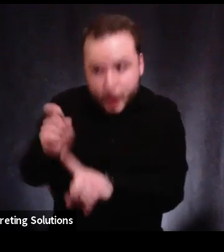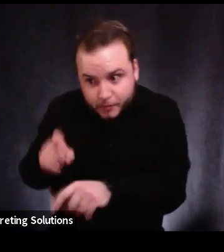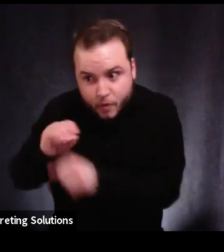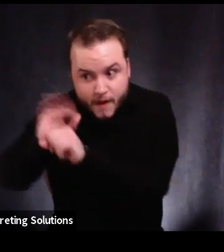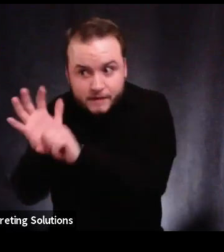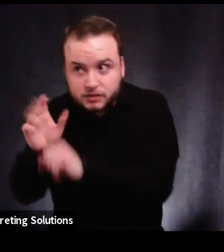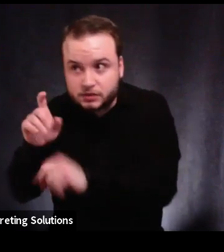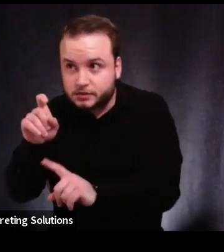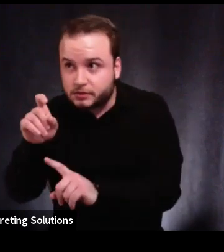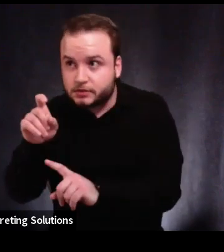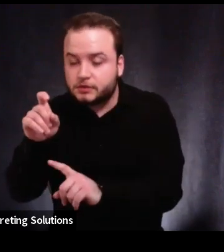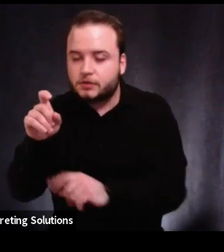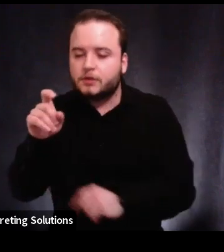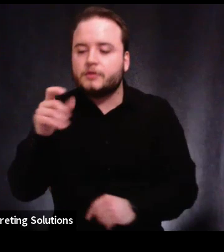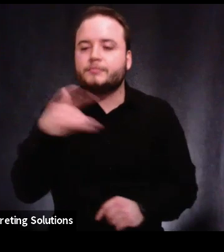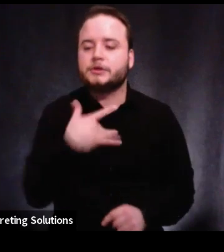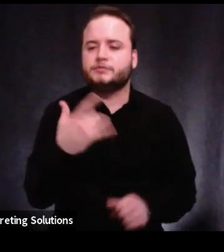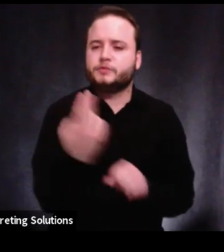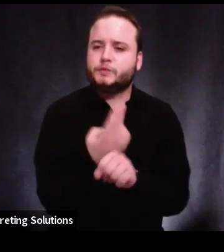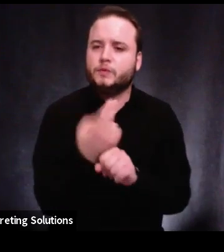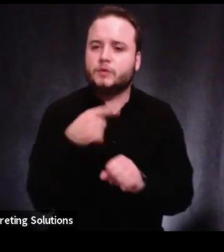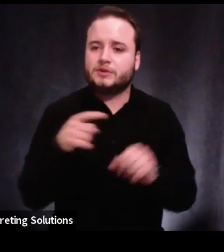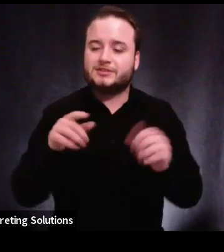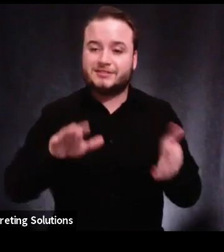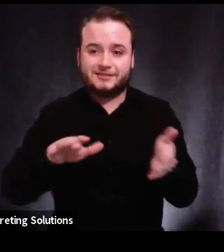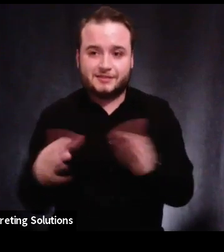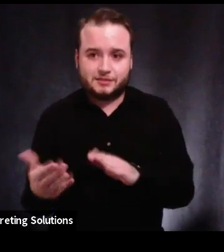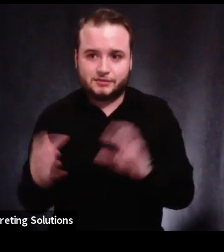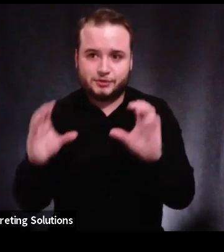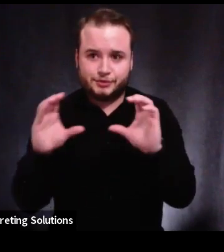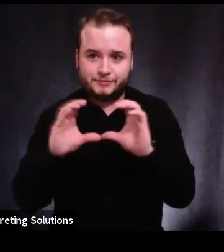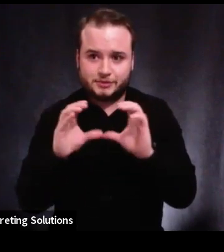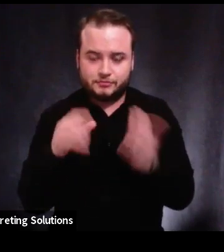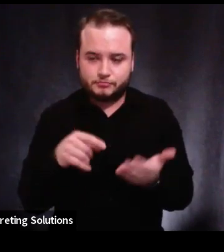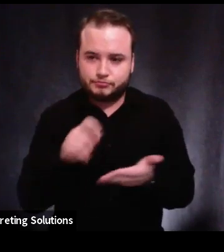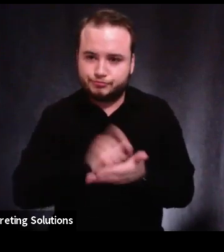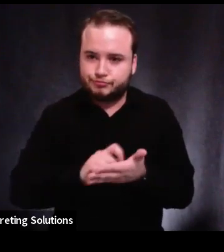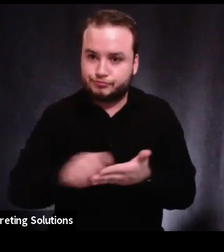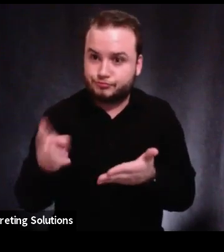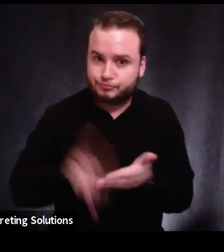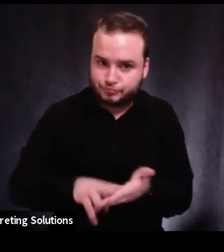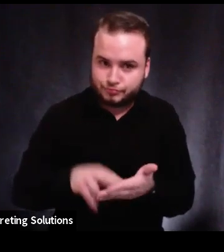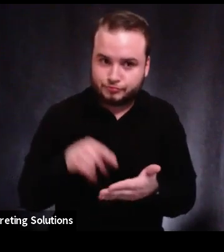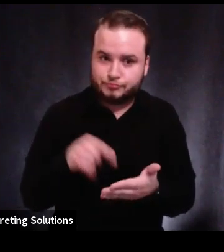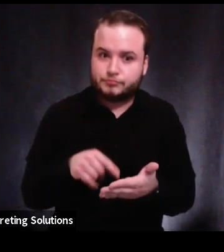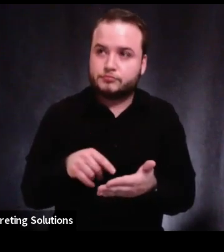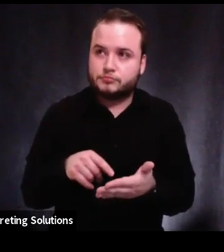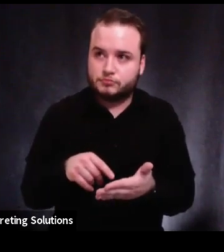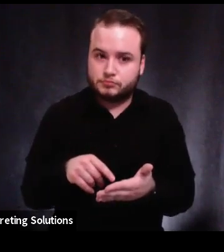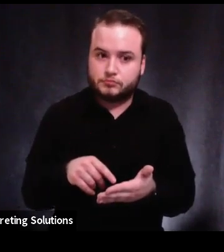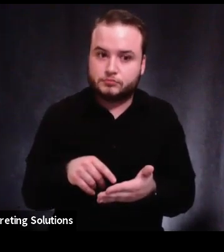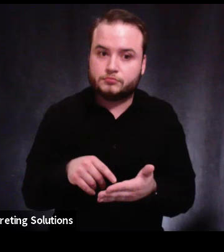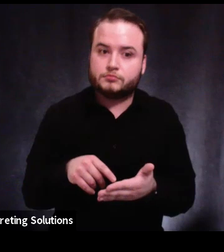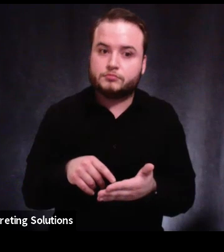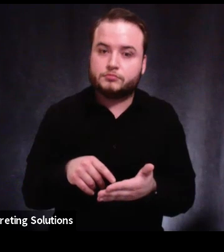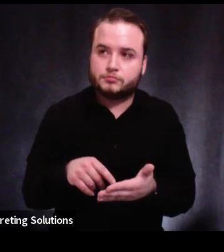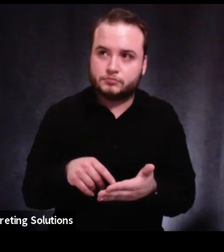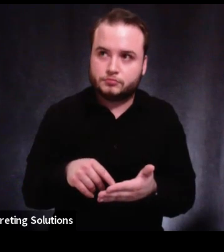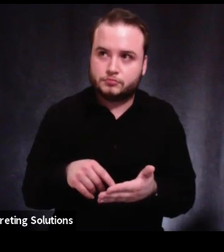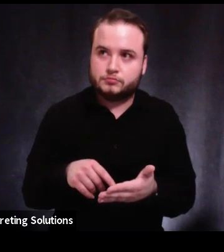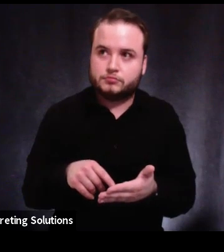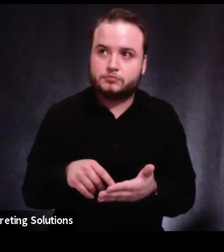an independent variable. Chris, can you say more about that? Yeah, looking at